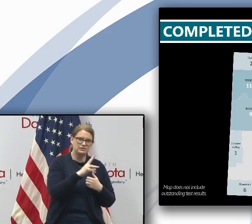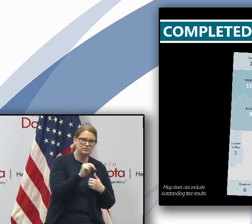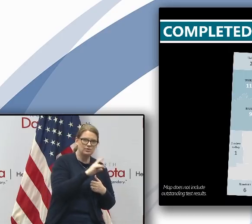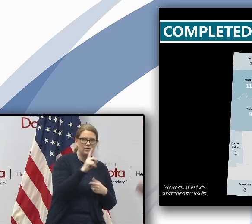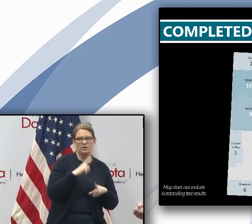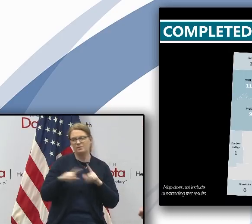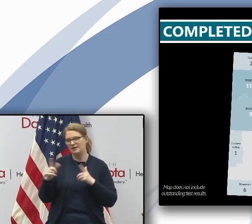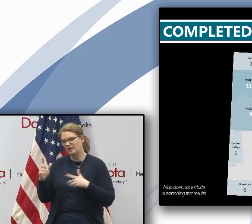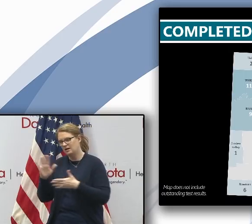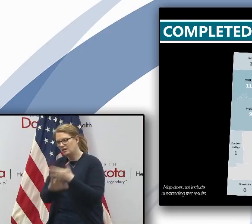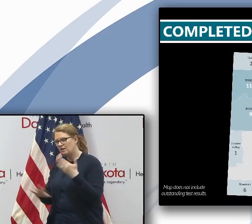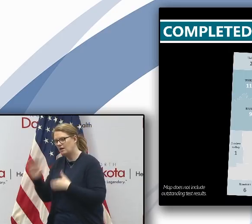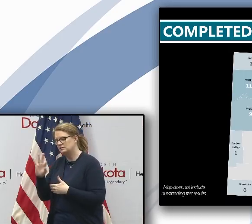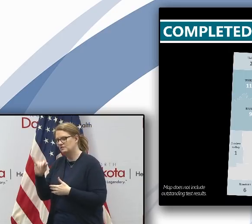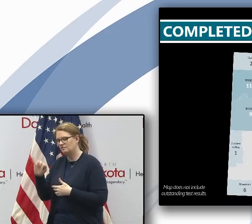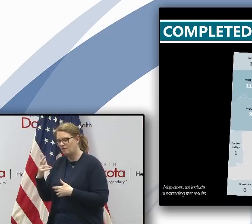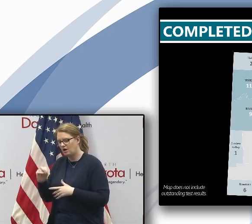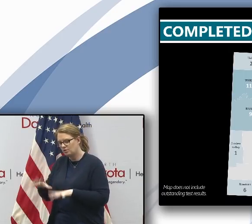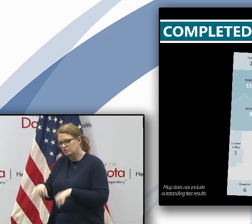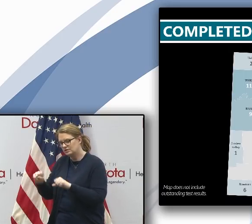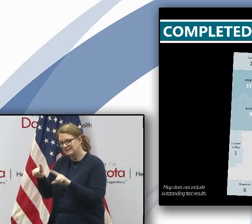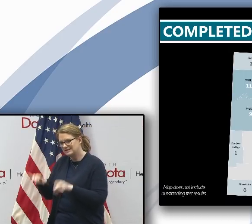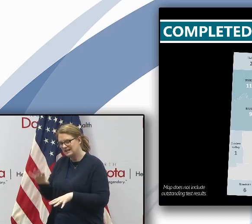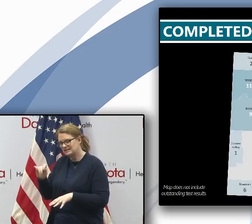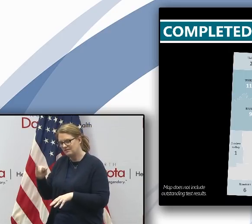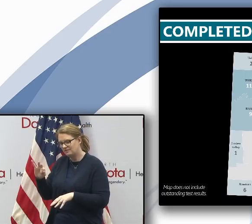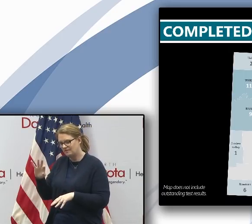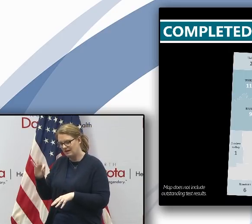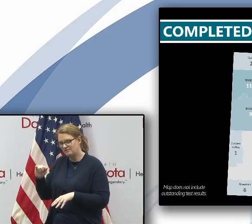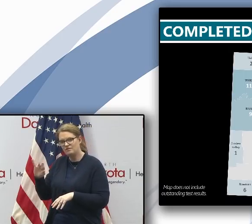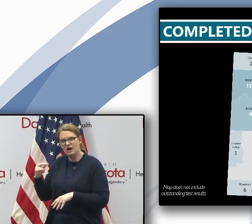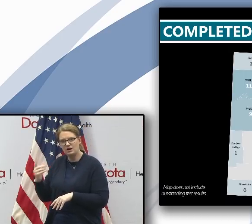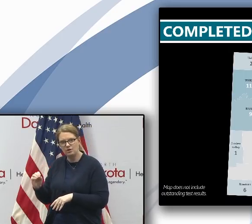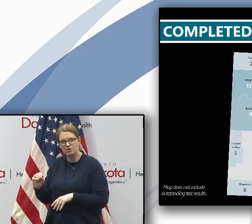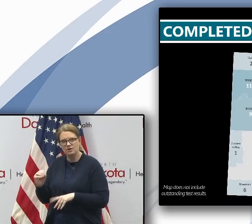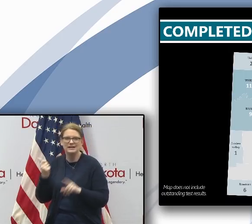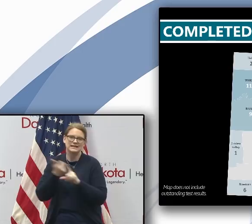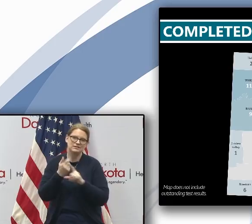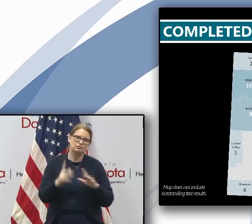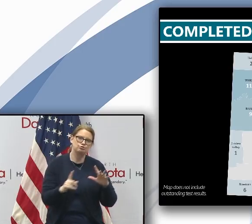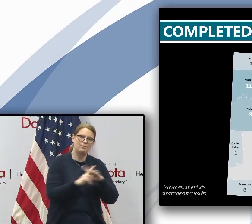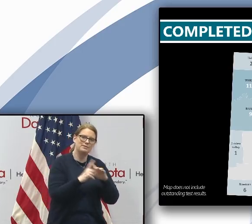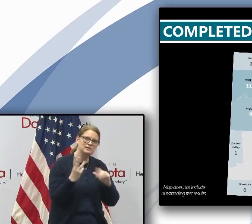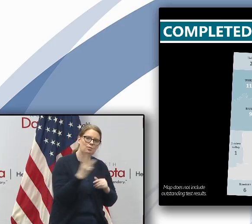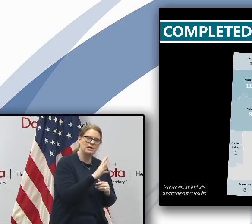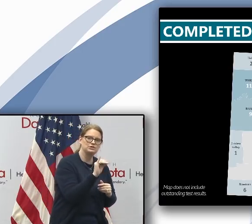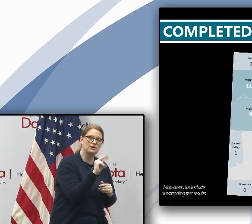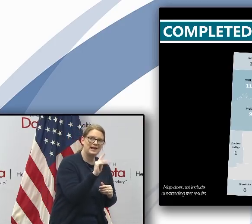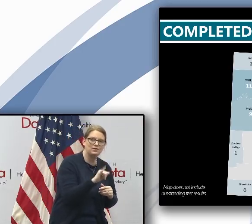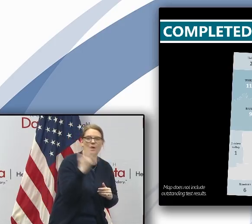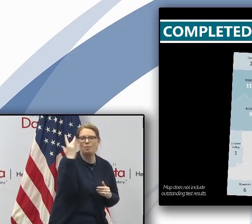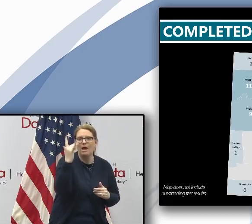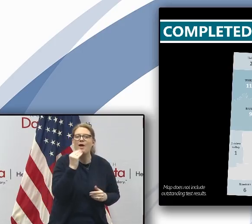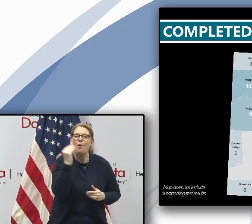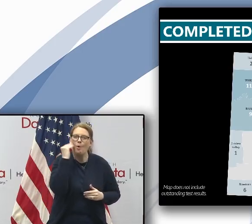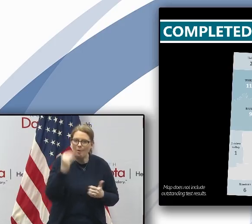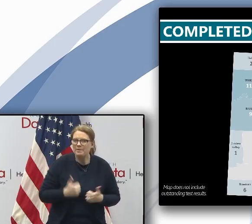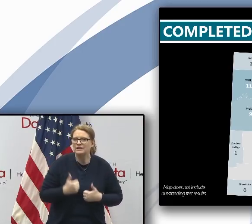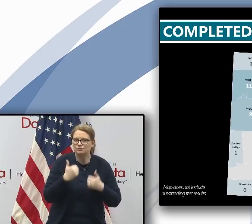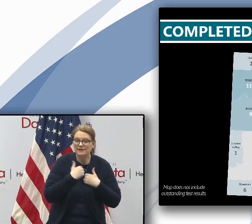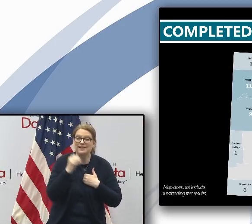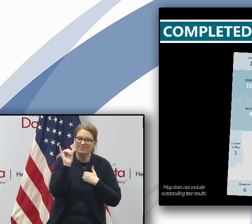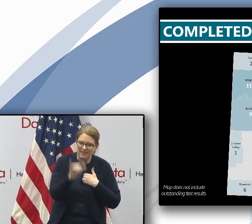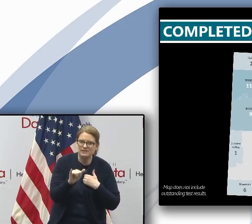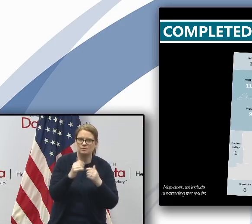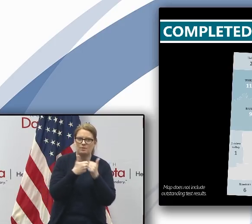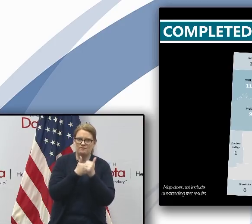college in Fargo, took a test in Fargo, they would show up as a Western county. But again, as we've said, whether your